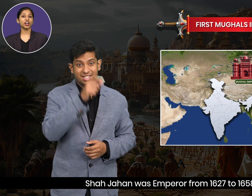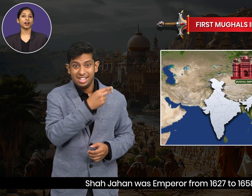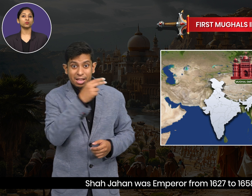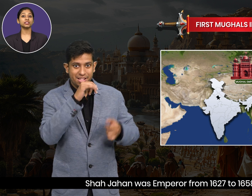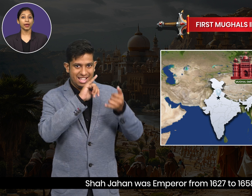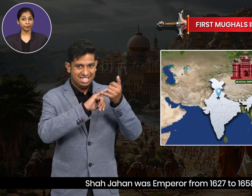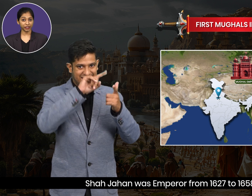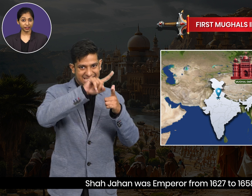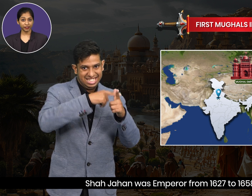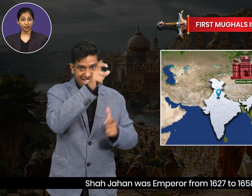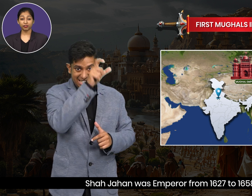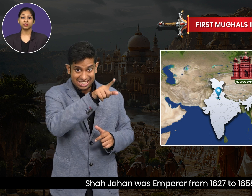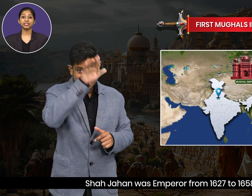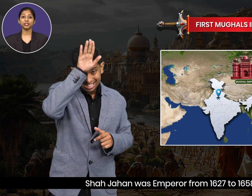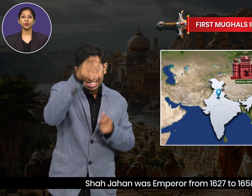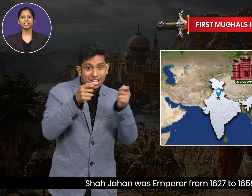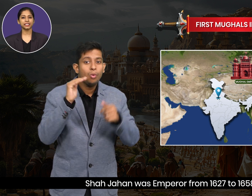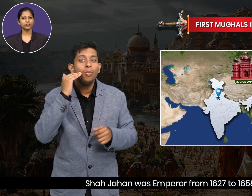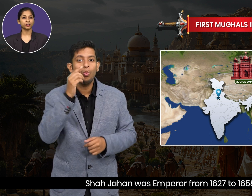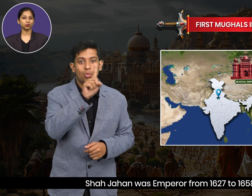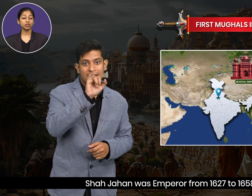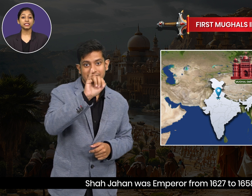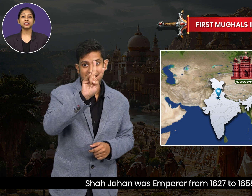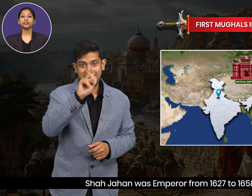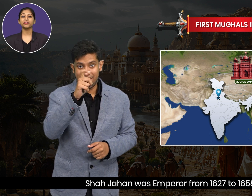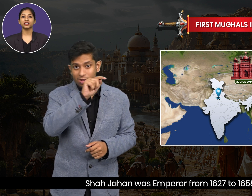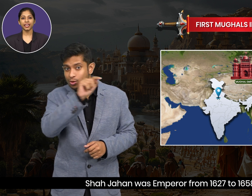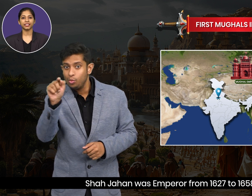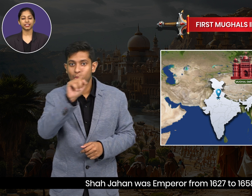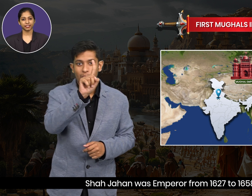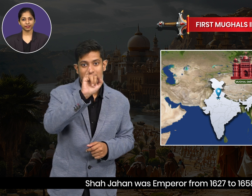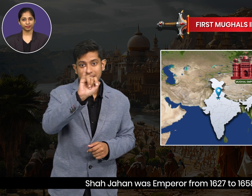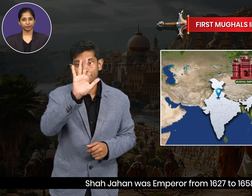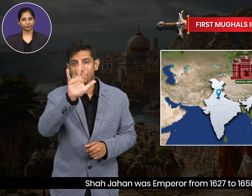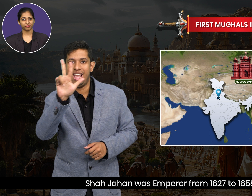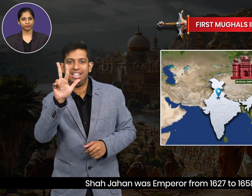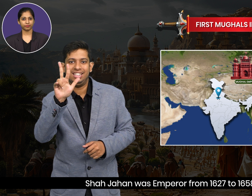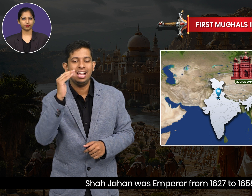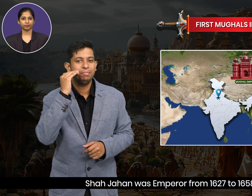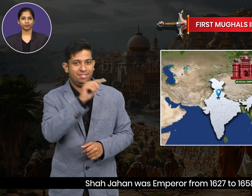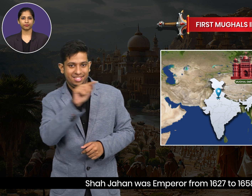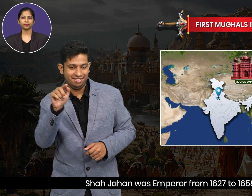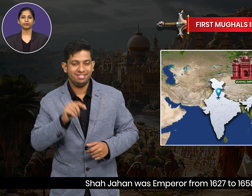Shah Jahan was emperor from 1627 to 1658.